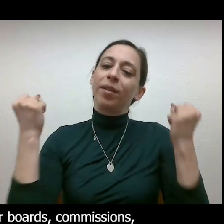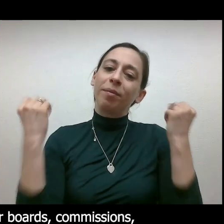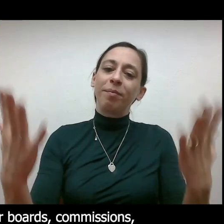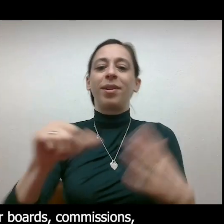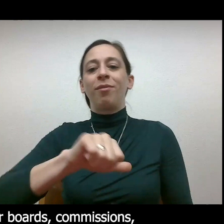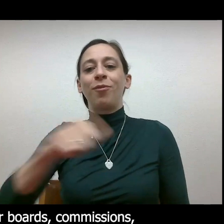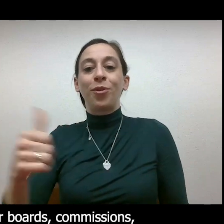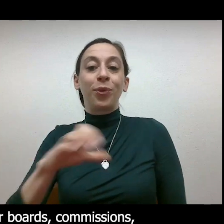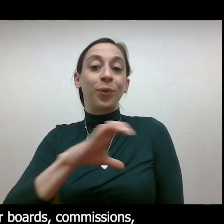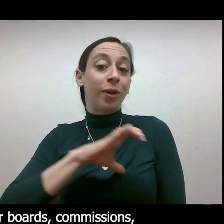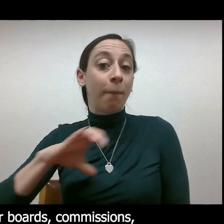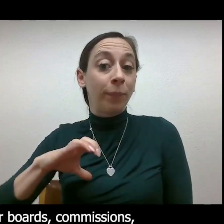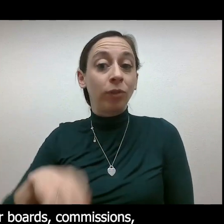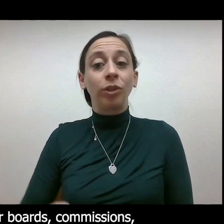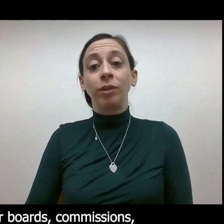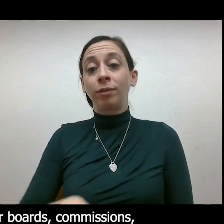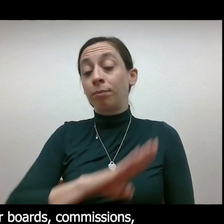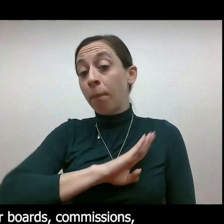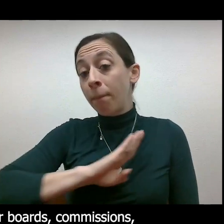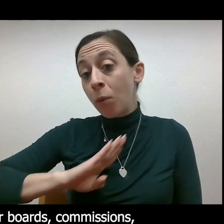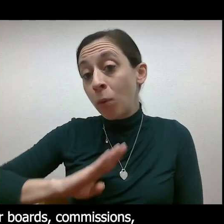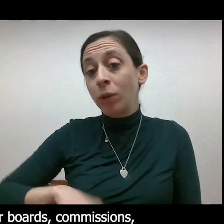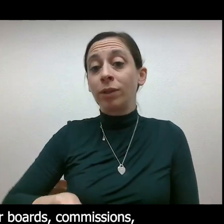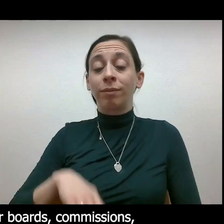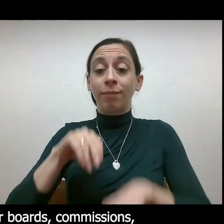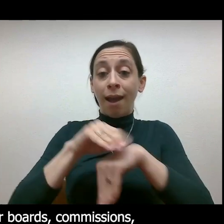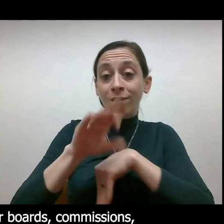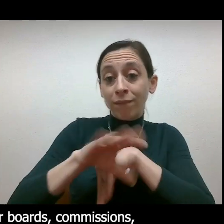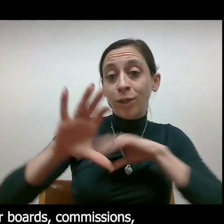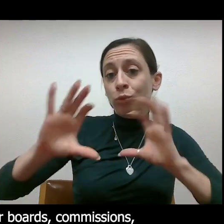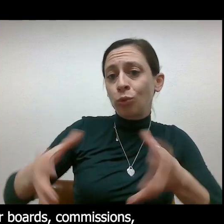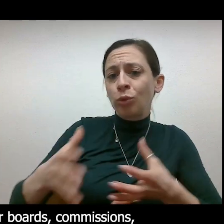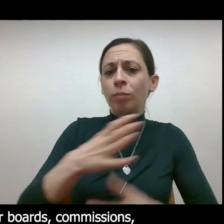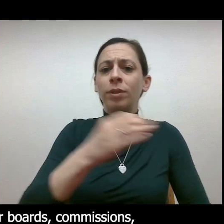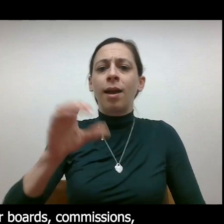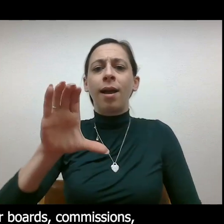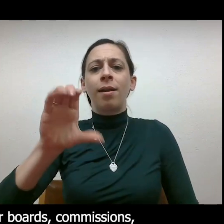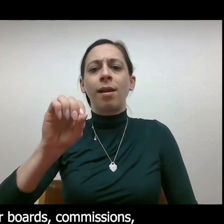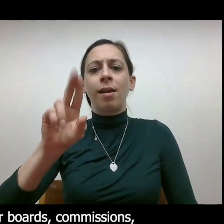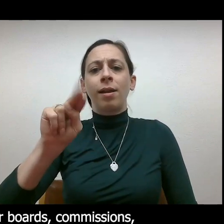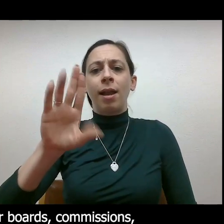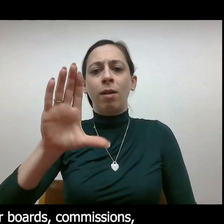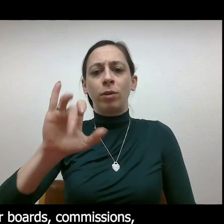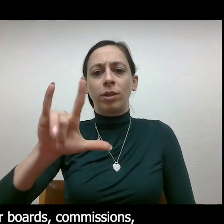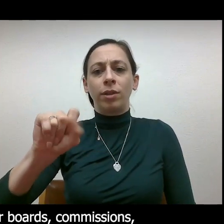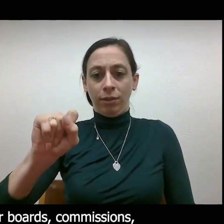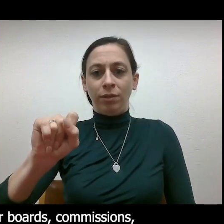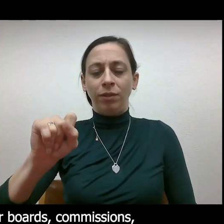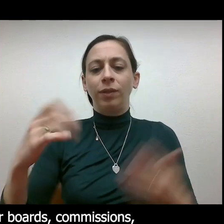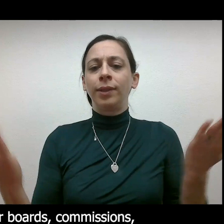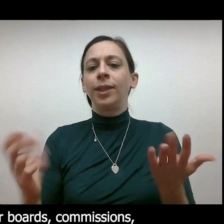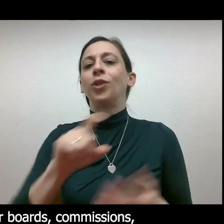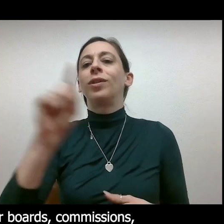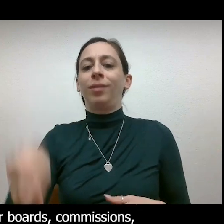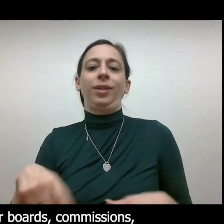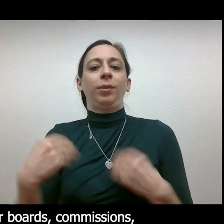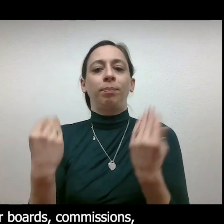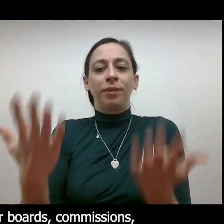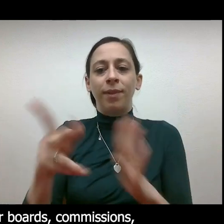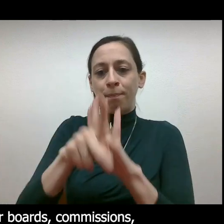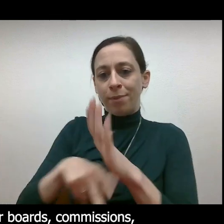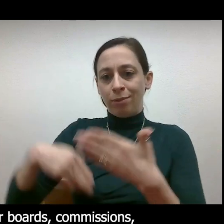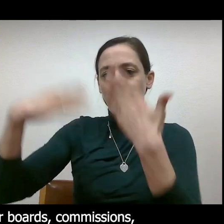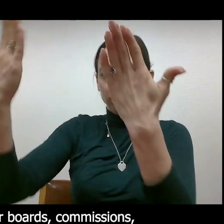Texas Legislature? No, we are not. There are many other boards, commissions, committees, and councils working